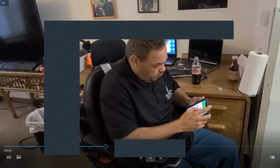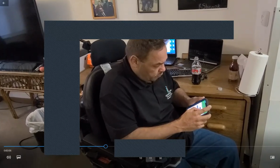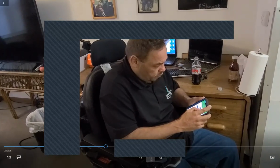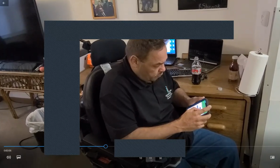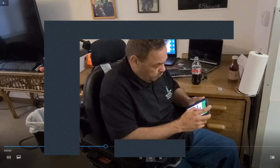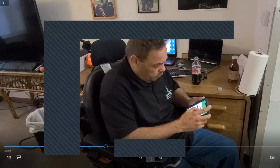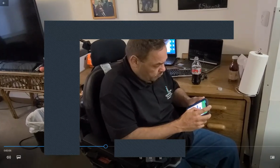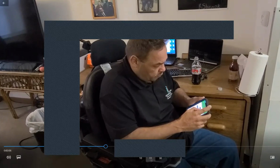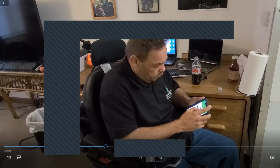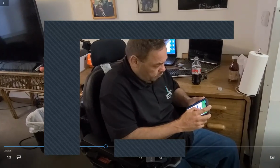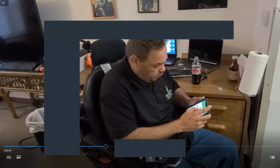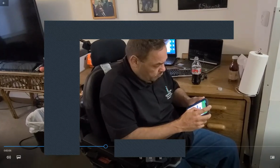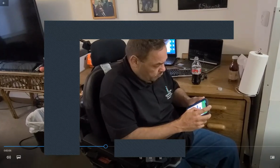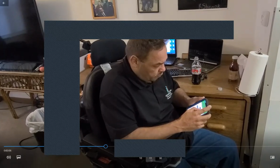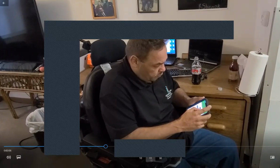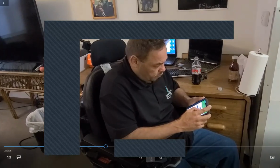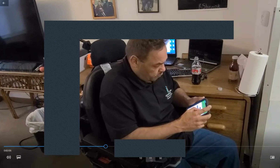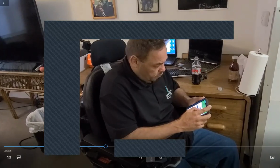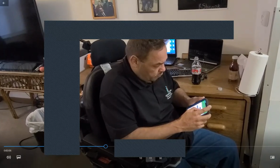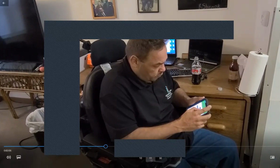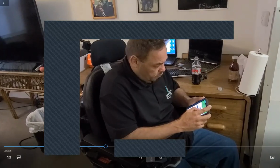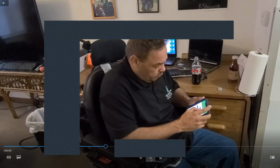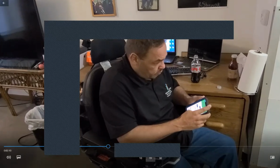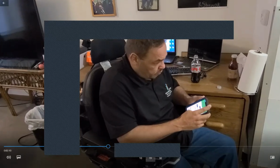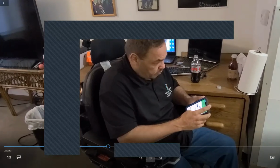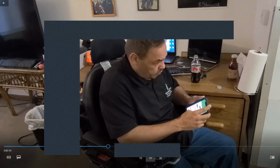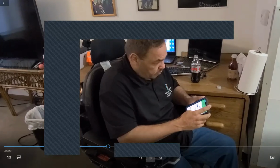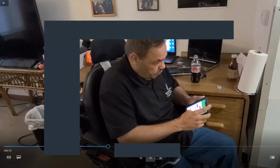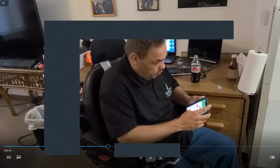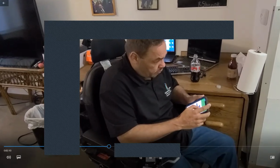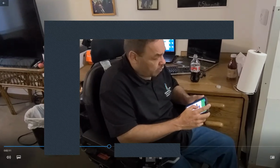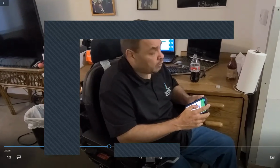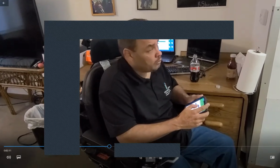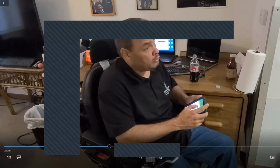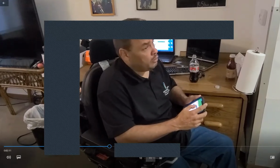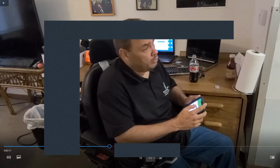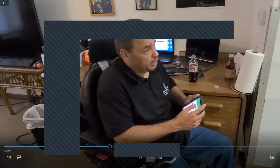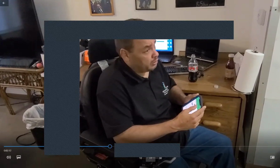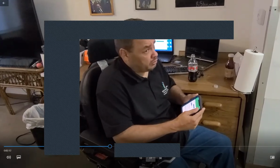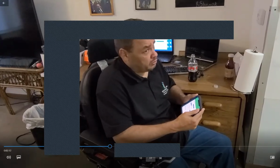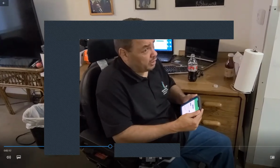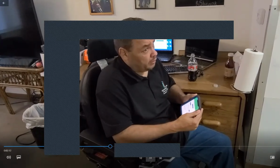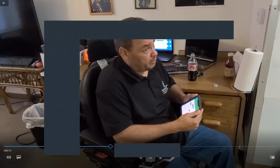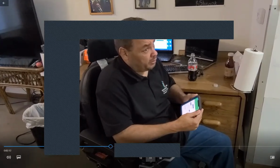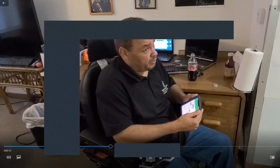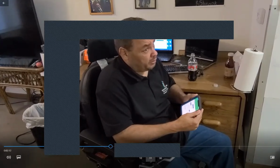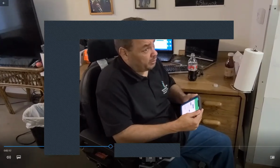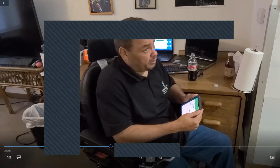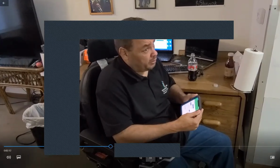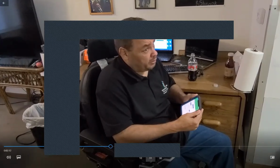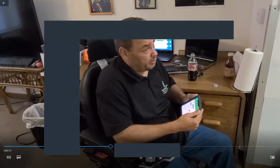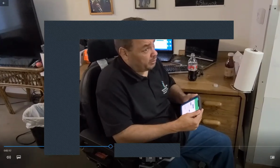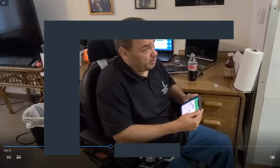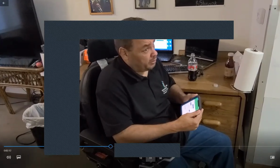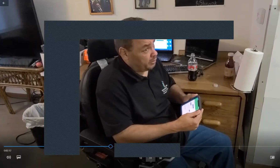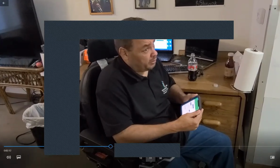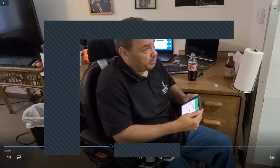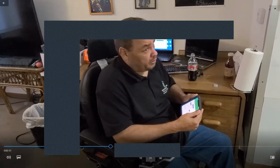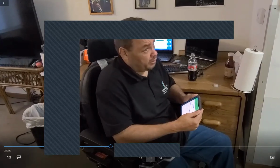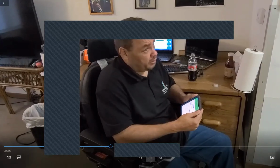Real time arrival at 11 hours. 59 minutes. Using. Bus M plus. Other options. Okay, so it gave me 3